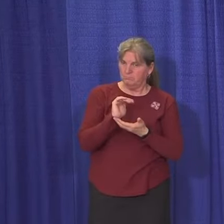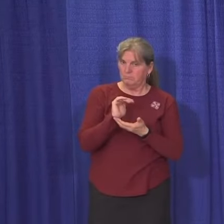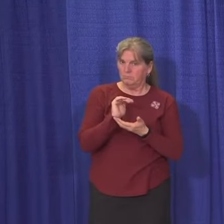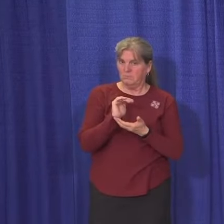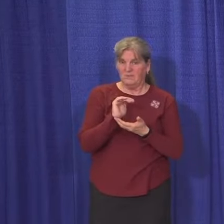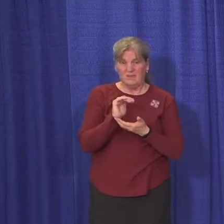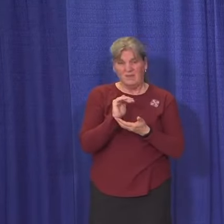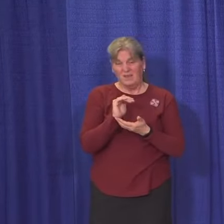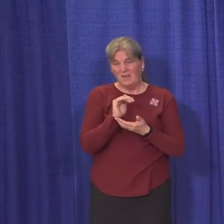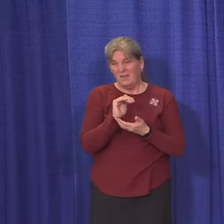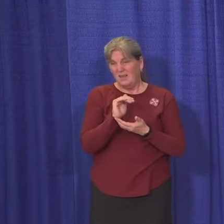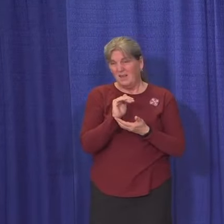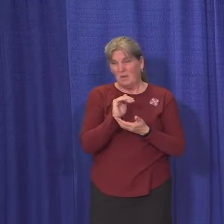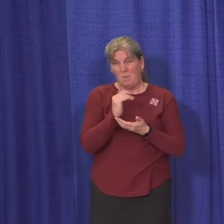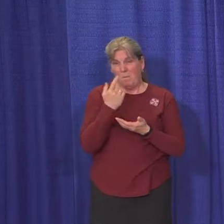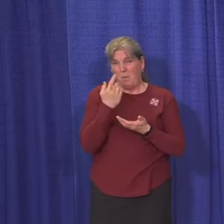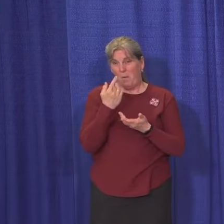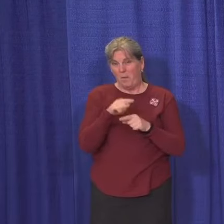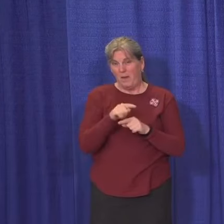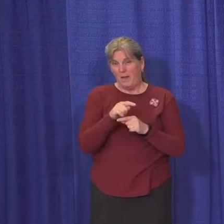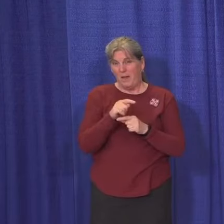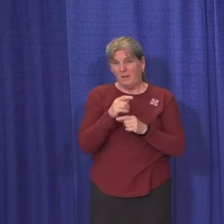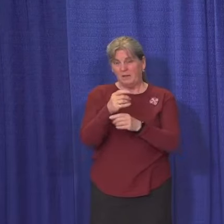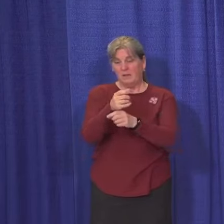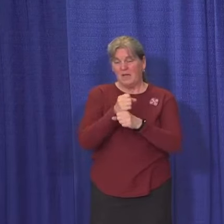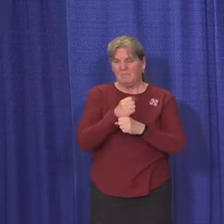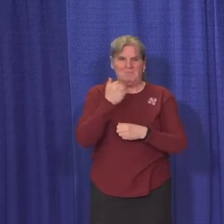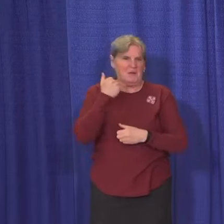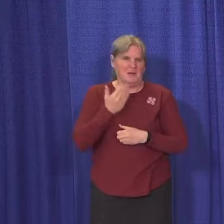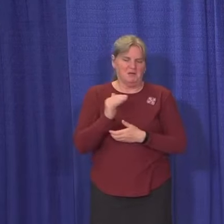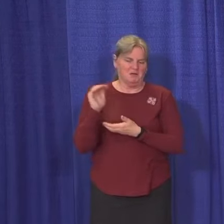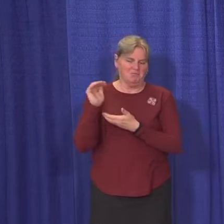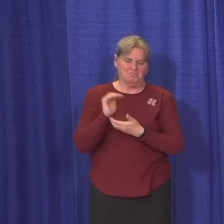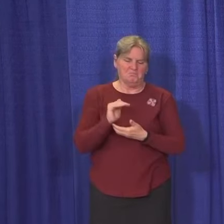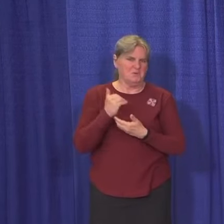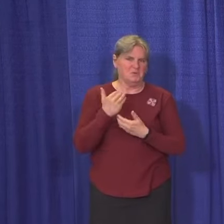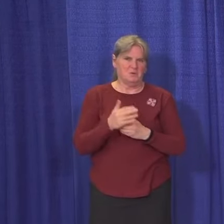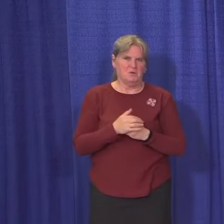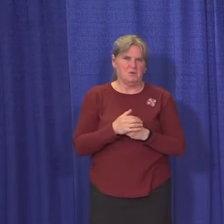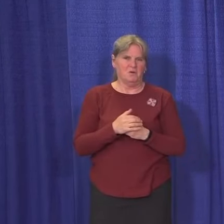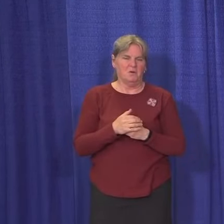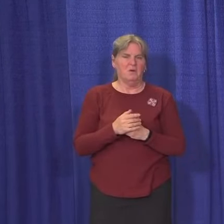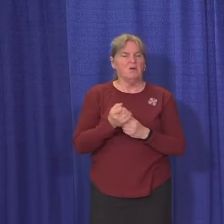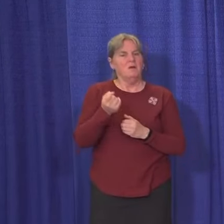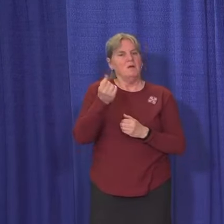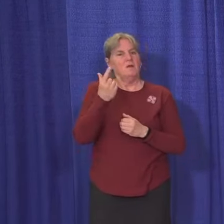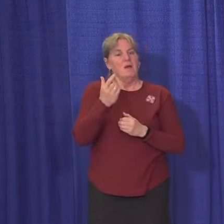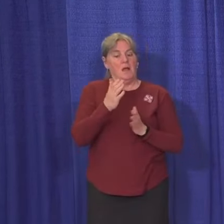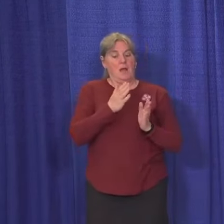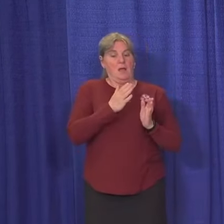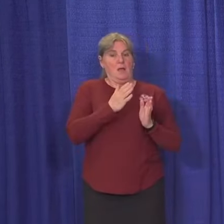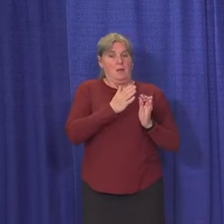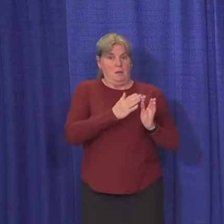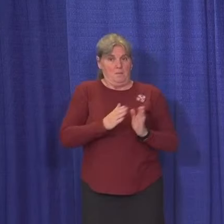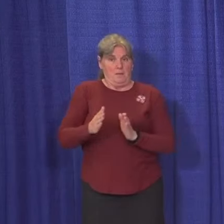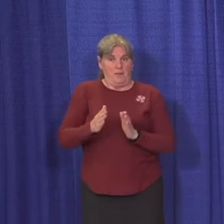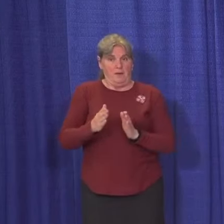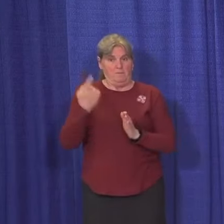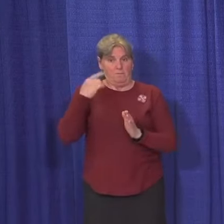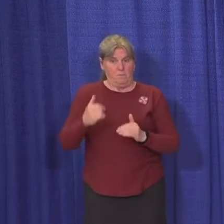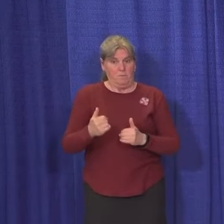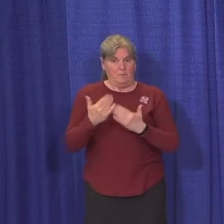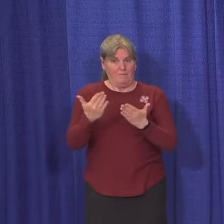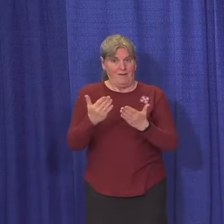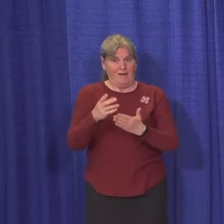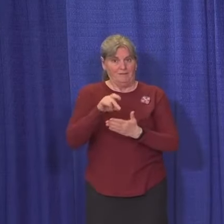that information on the actual arrival date. We do know that the planning will, of course, incorporate that